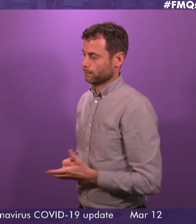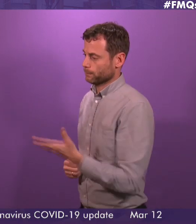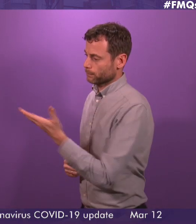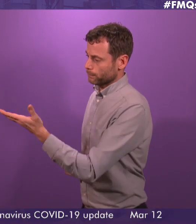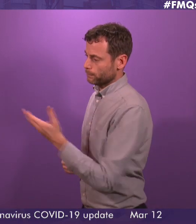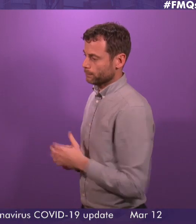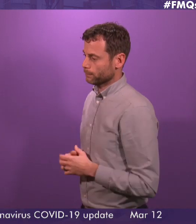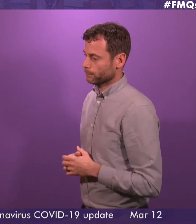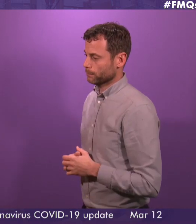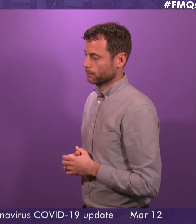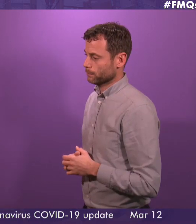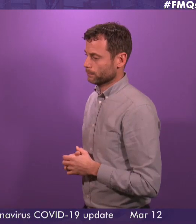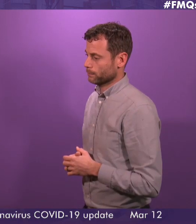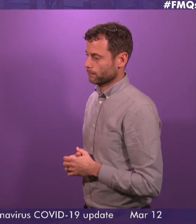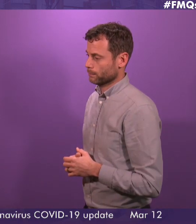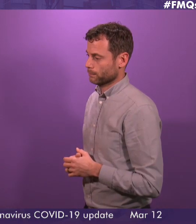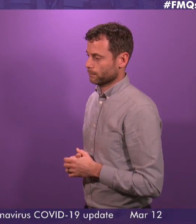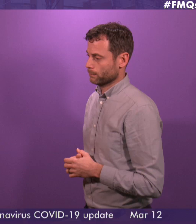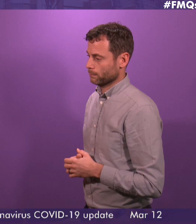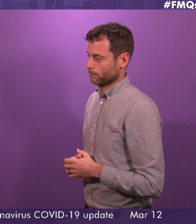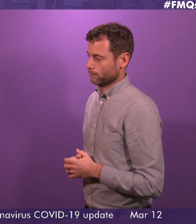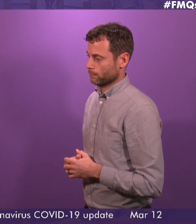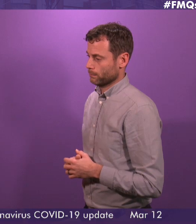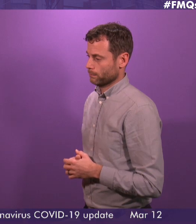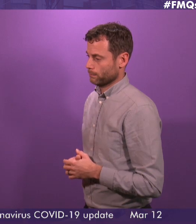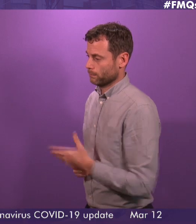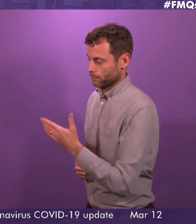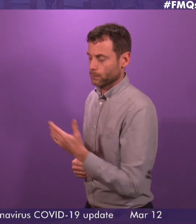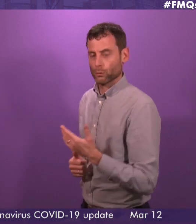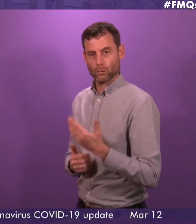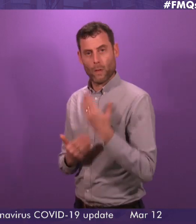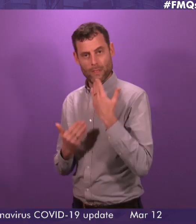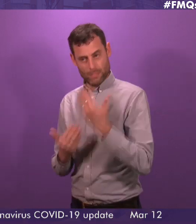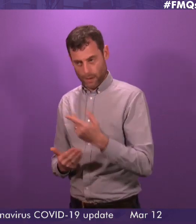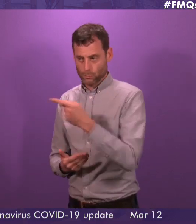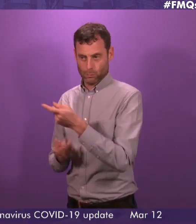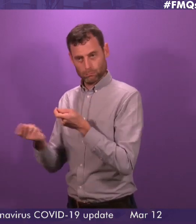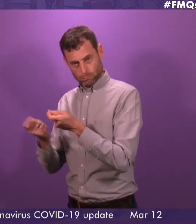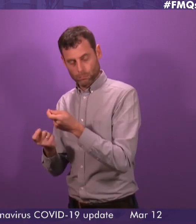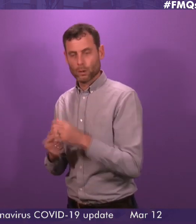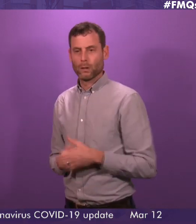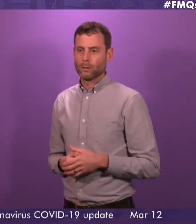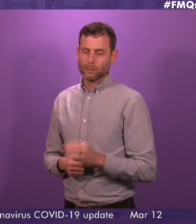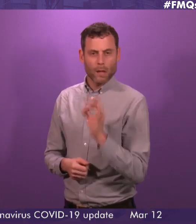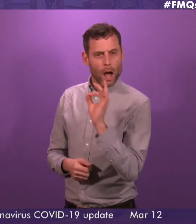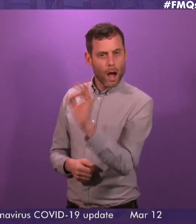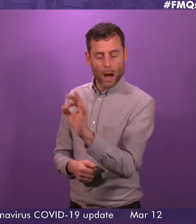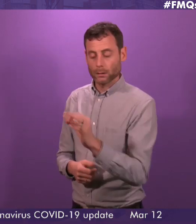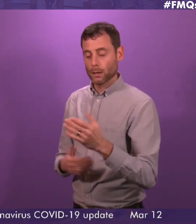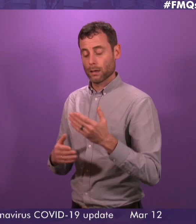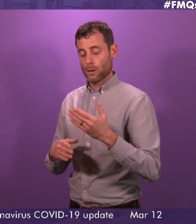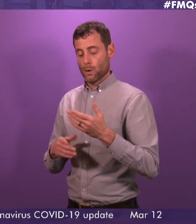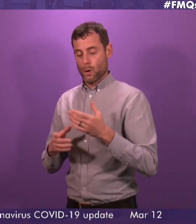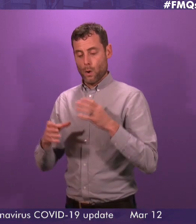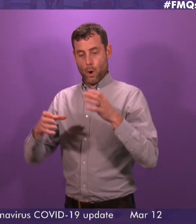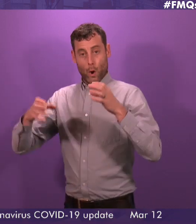Green. Many thanks, Cabinet Presiding Officer. Can the Cabinet Secretary advise if moving to the delay phase